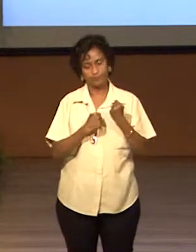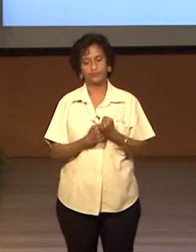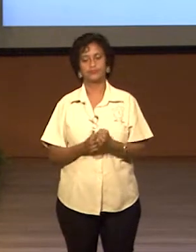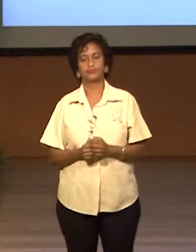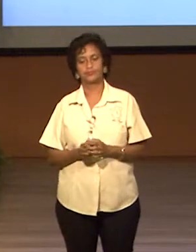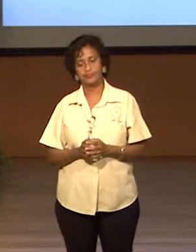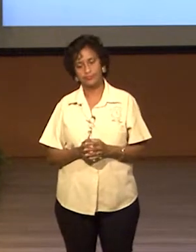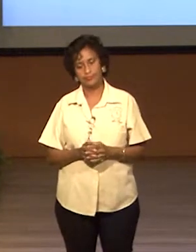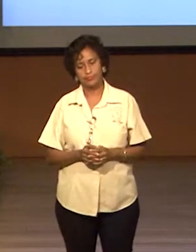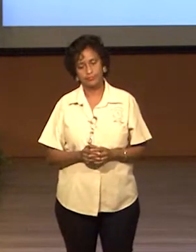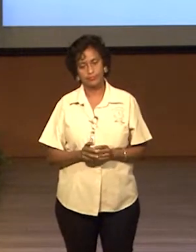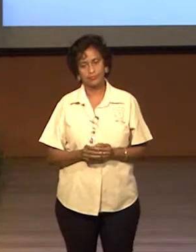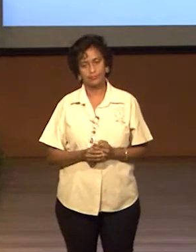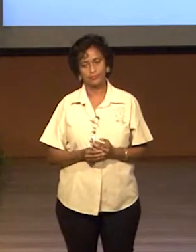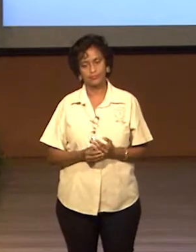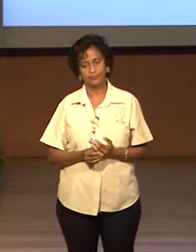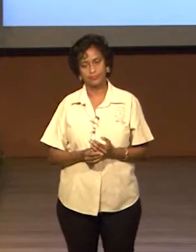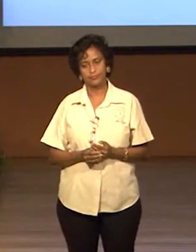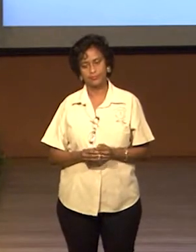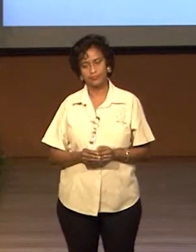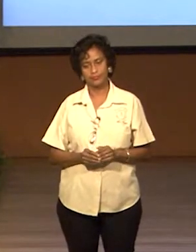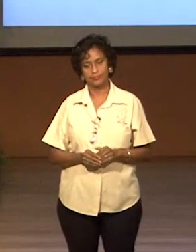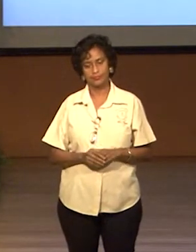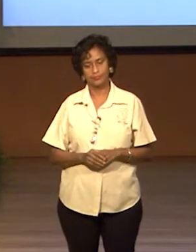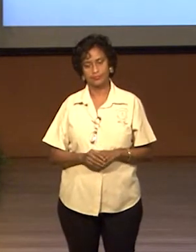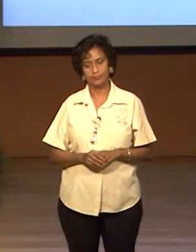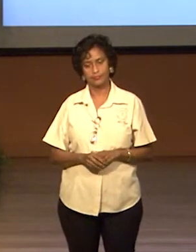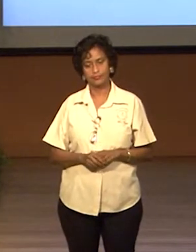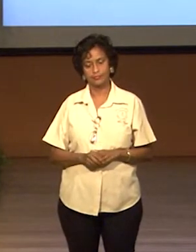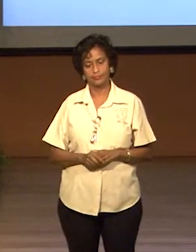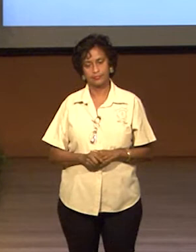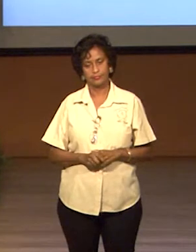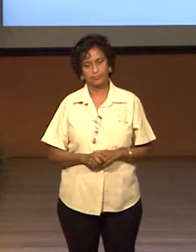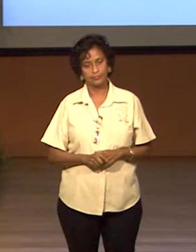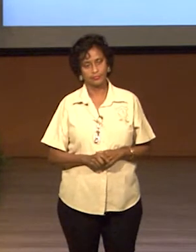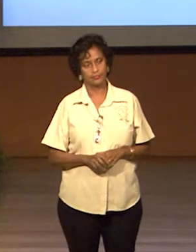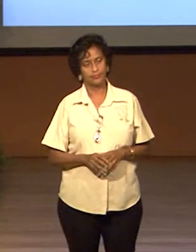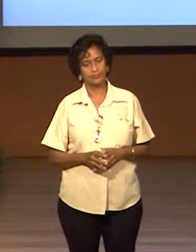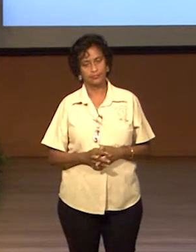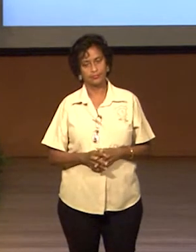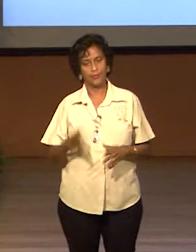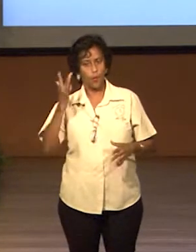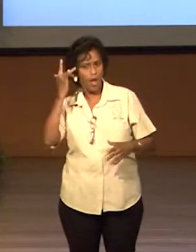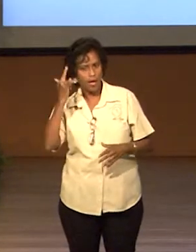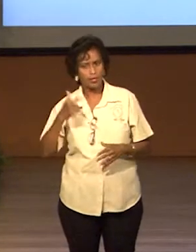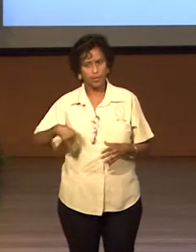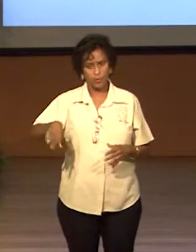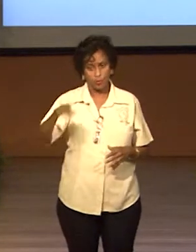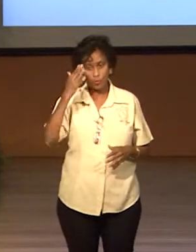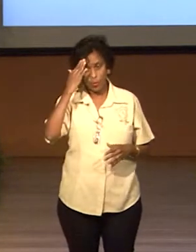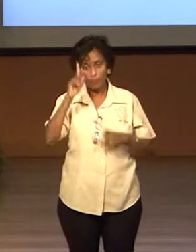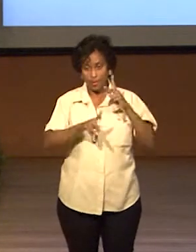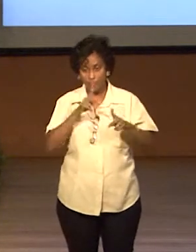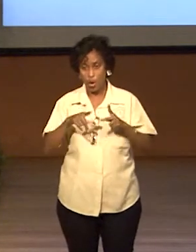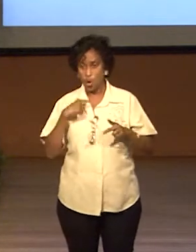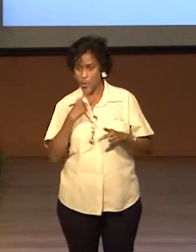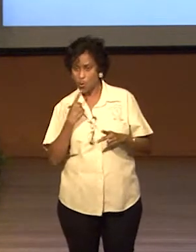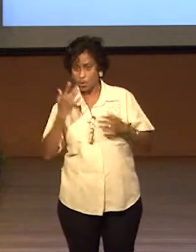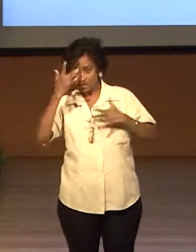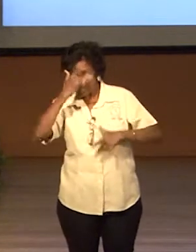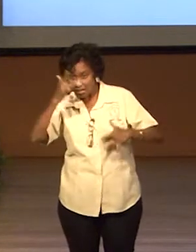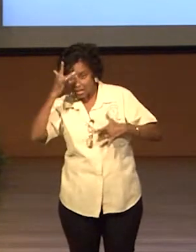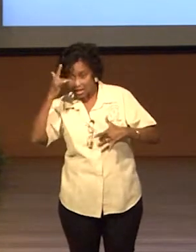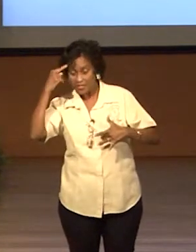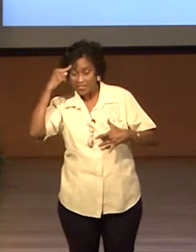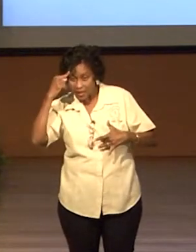come into contact with people who have that particular set of needs, and to work with them in terms of